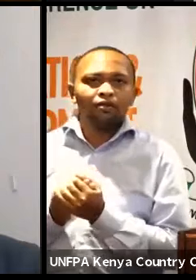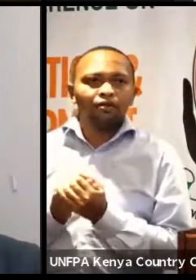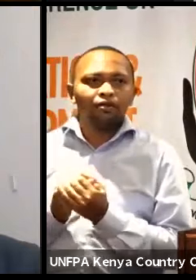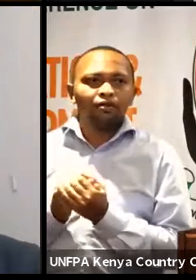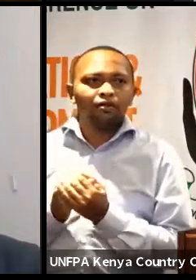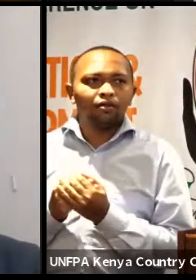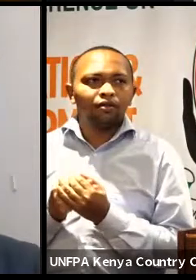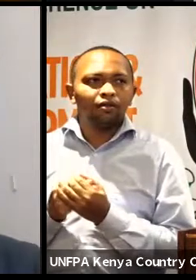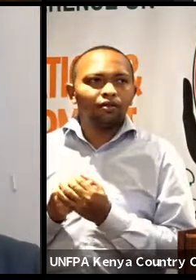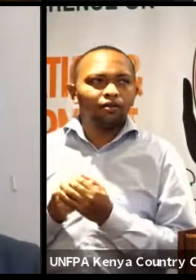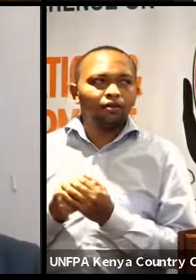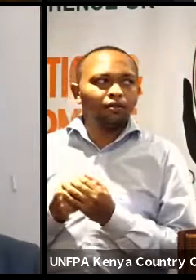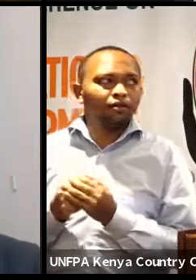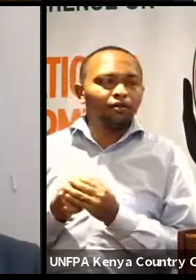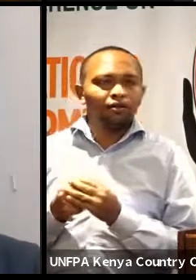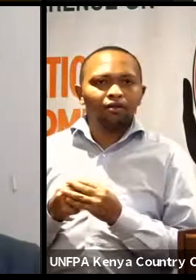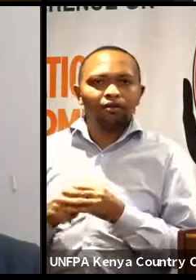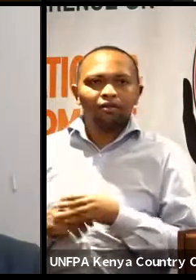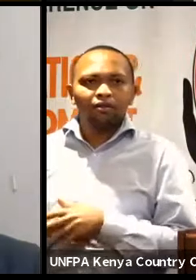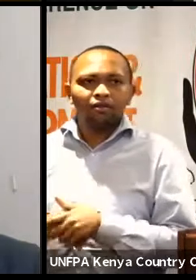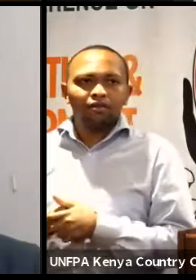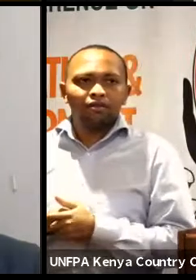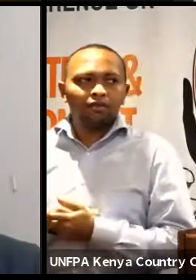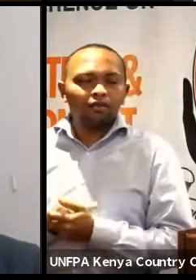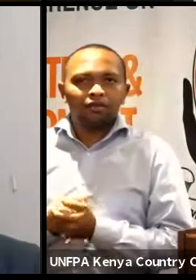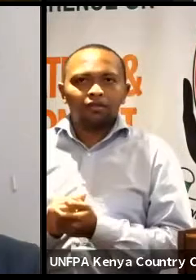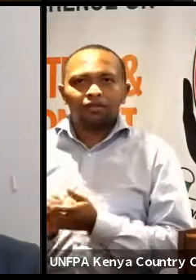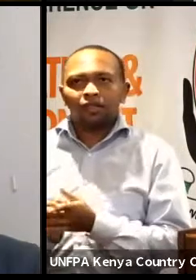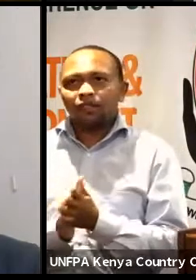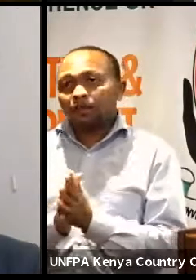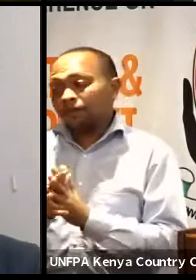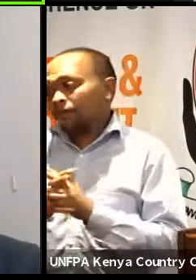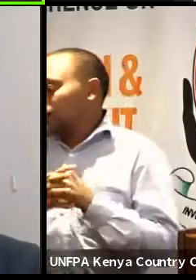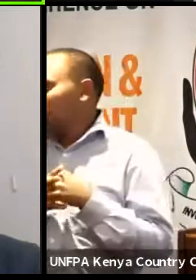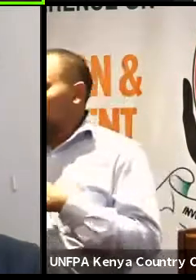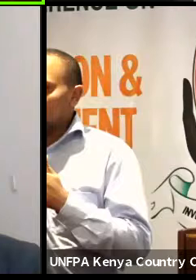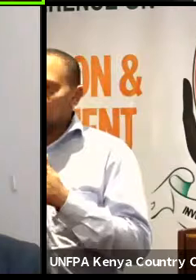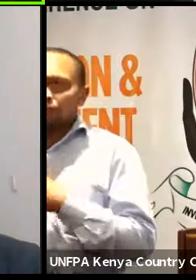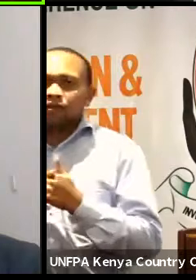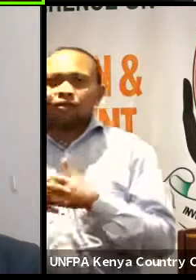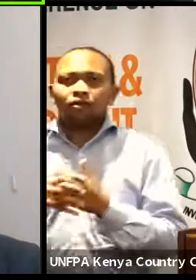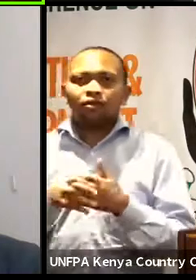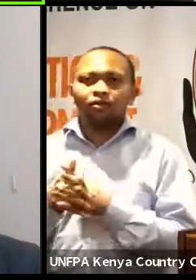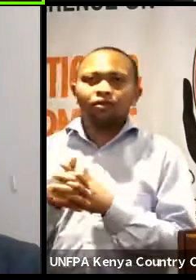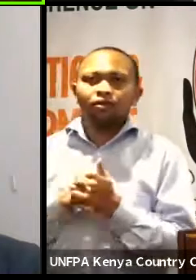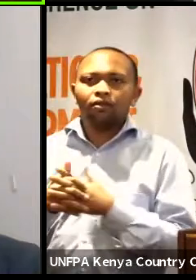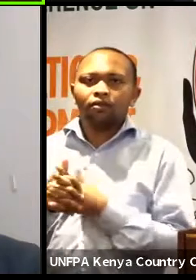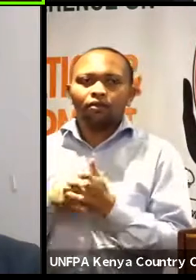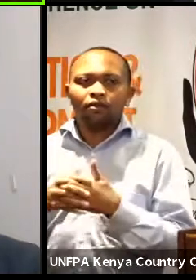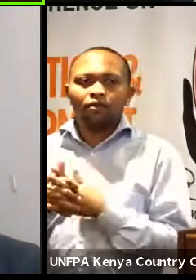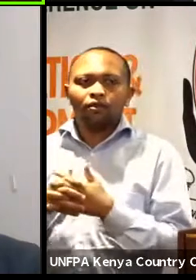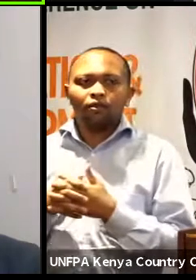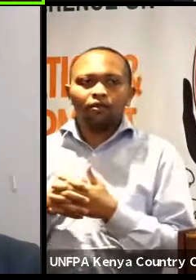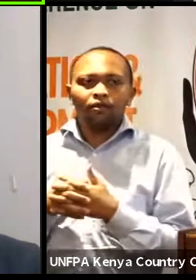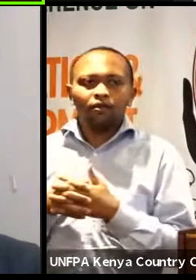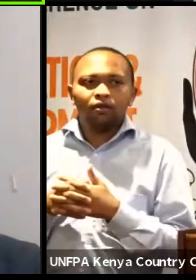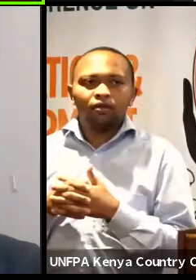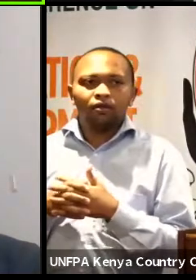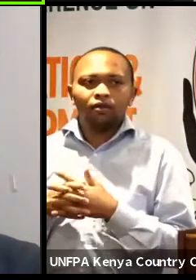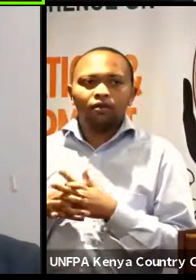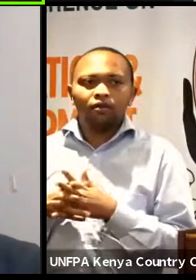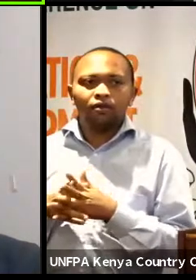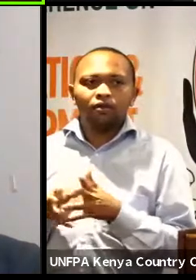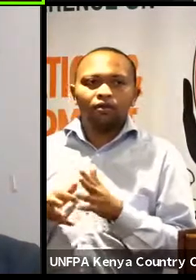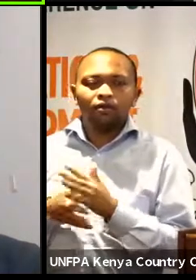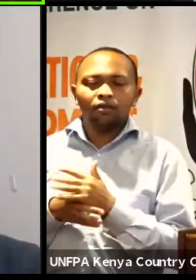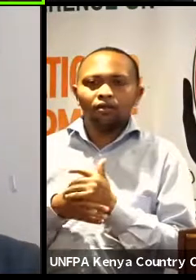Ken Luaki? Yeah, okay, we are okay, done. Dr. Thank you. Okay. Yes, thank you. And the plenary, we hand over